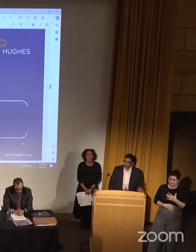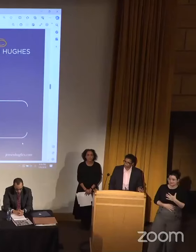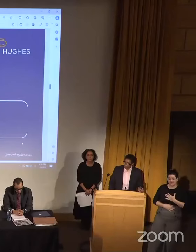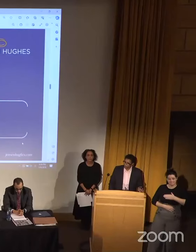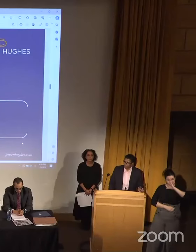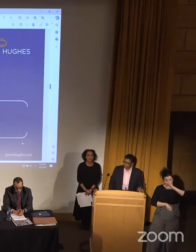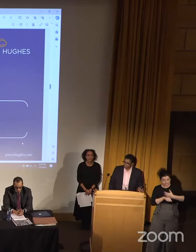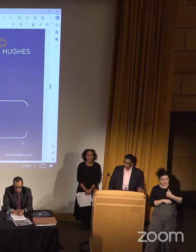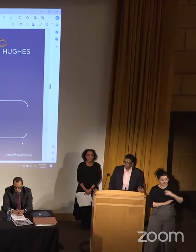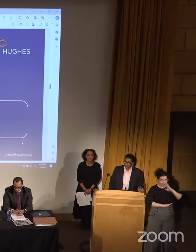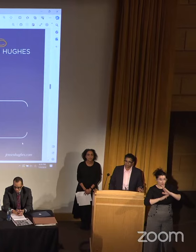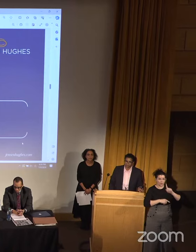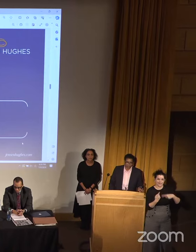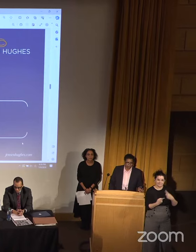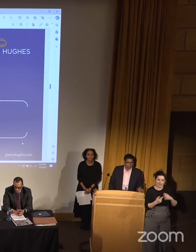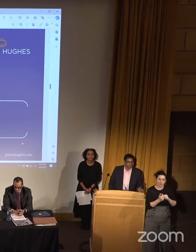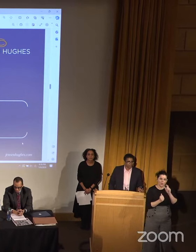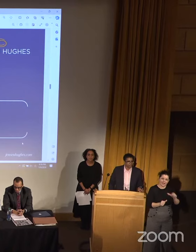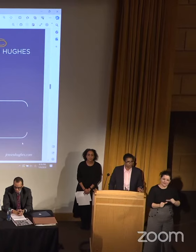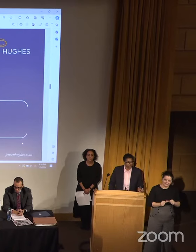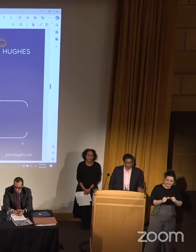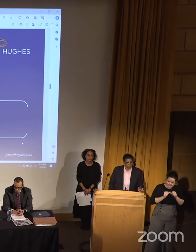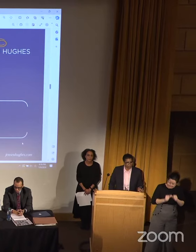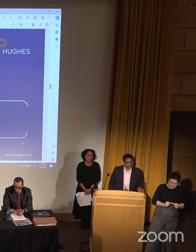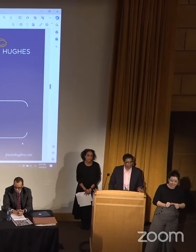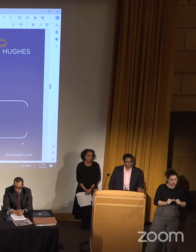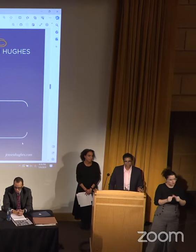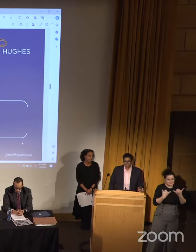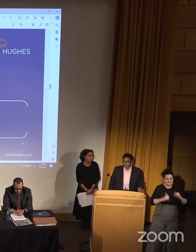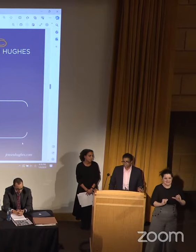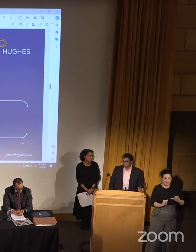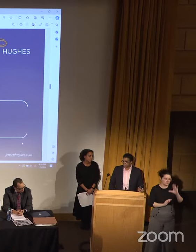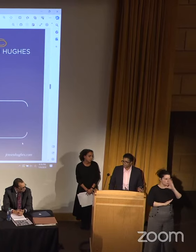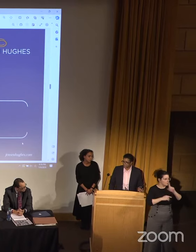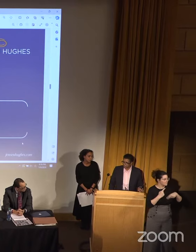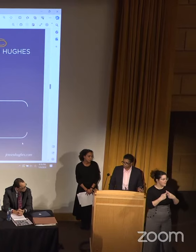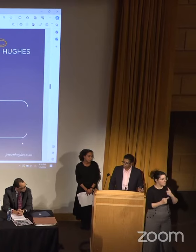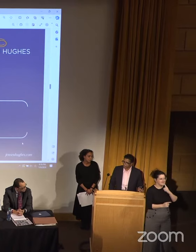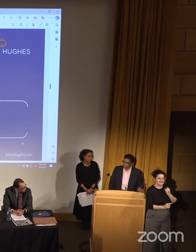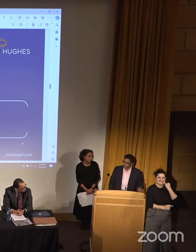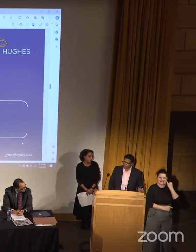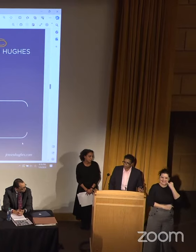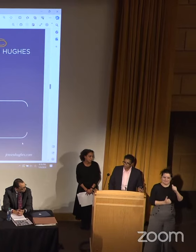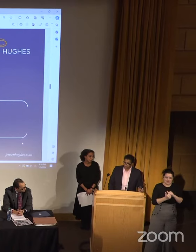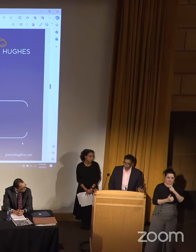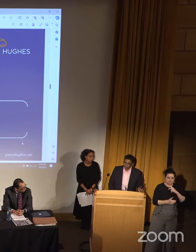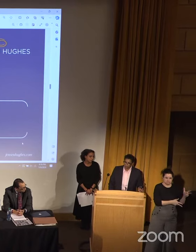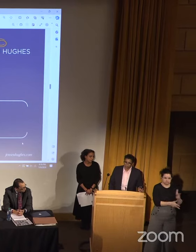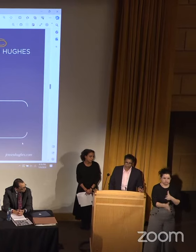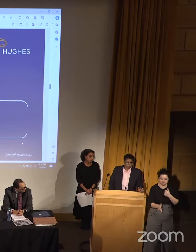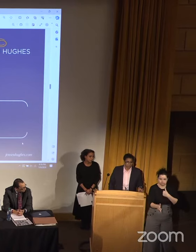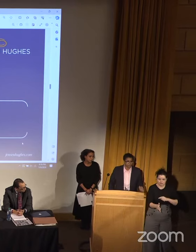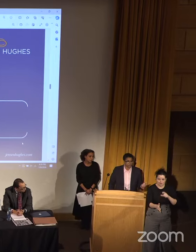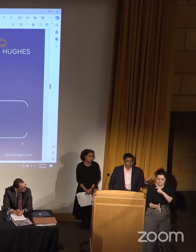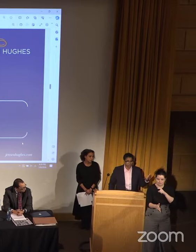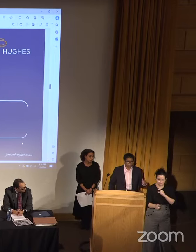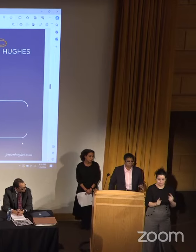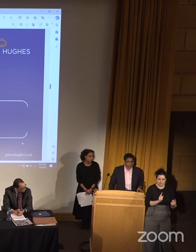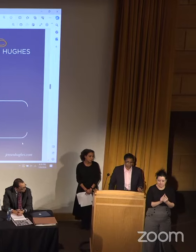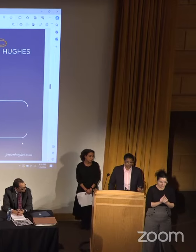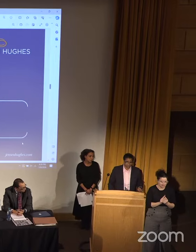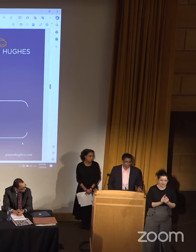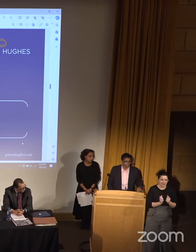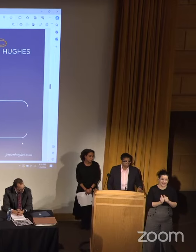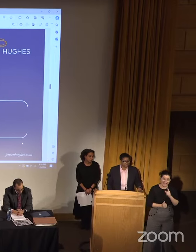son who I worry about, who I continue to worry about should he encounter a member of law enforcement, a place where I